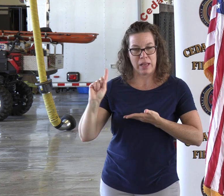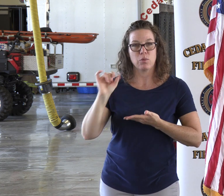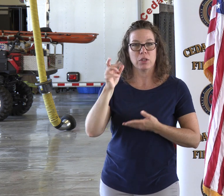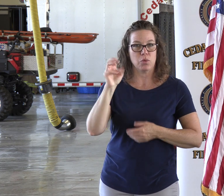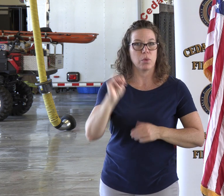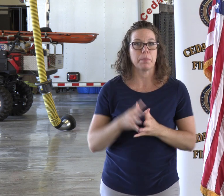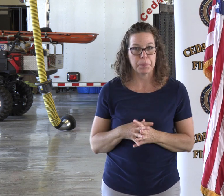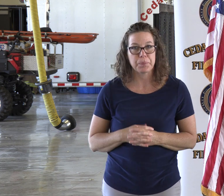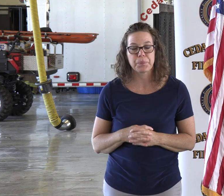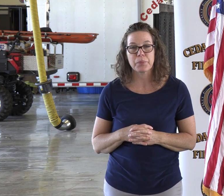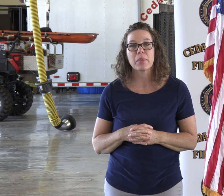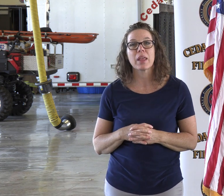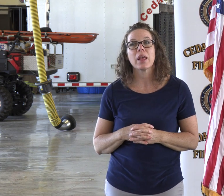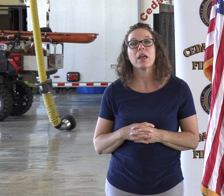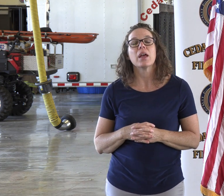storms. And